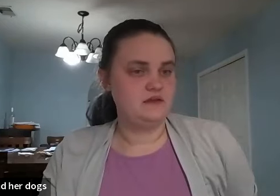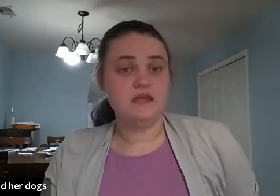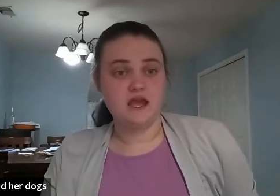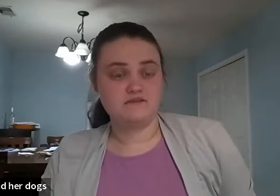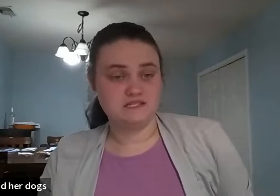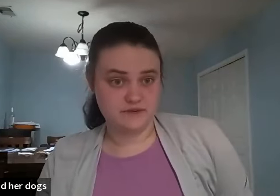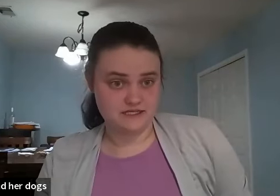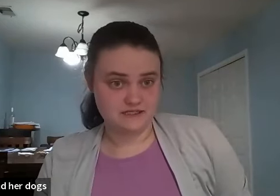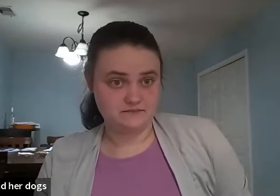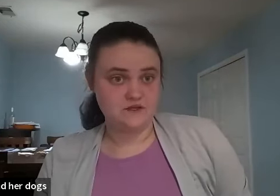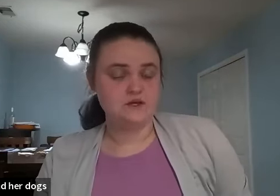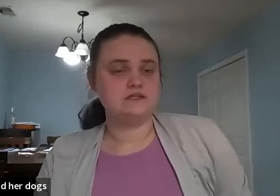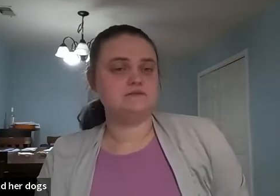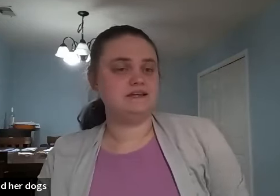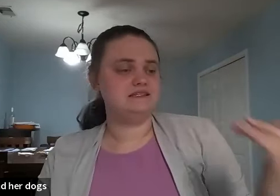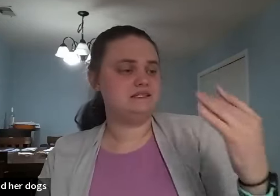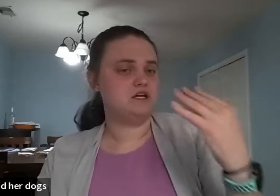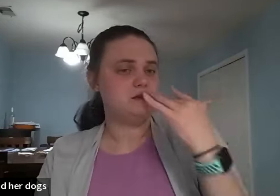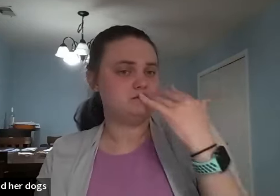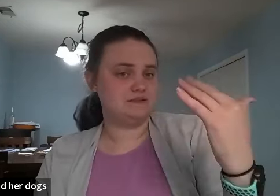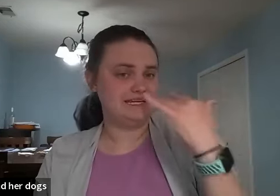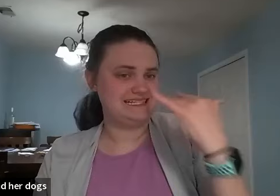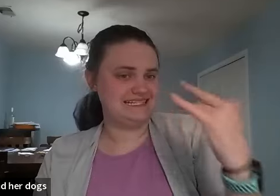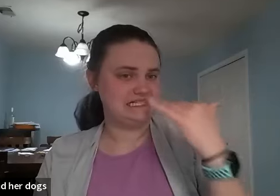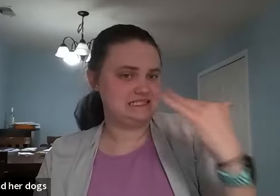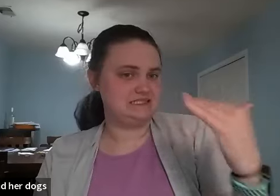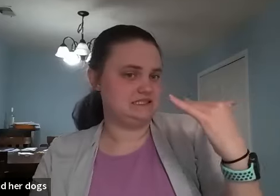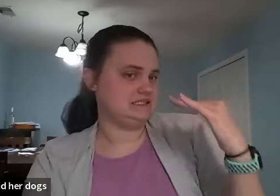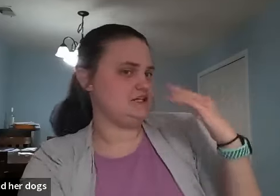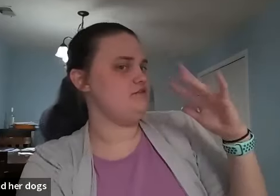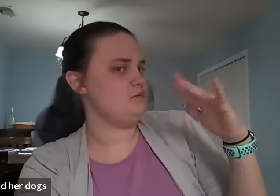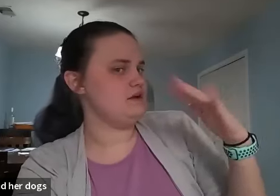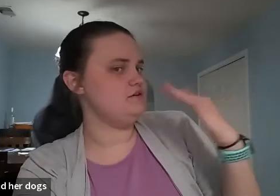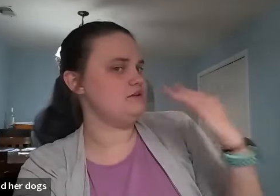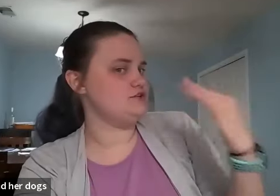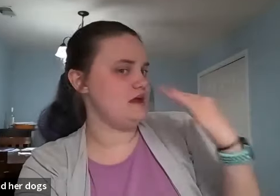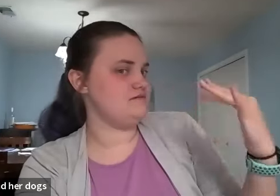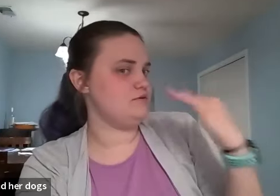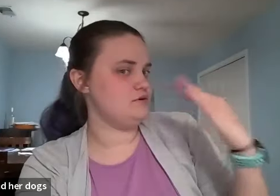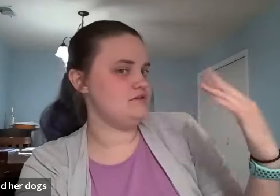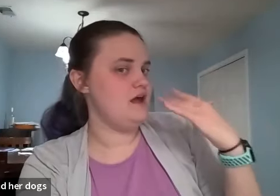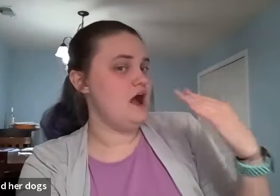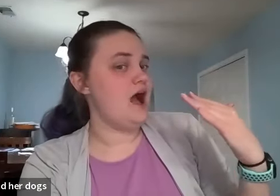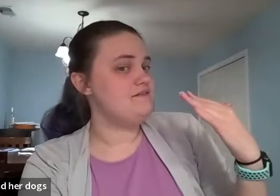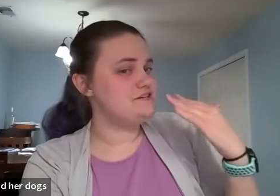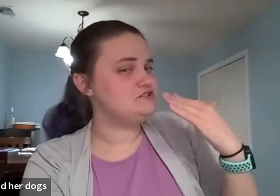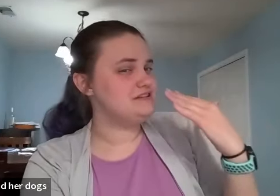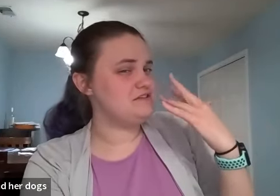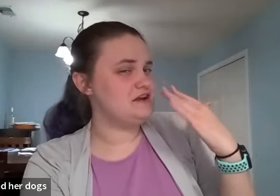Then we have spicy. Spicy is gonna go spicy. It's like you have your wiggling your fingers back and forth. I visually think